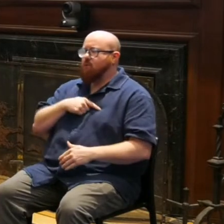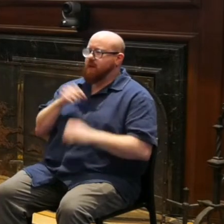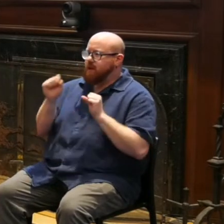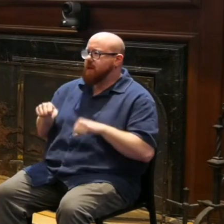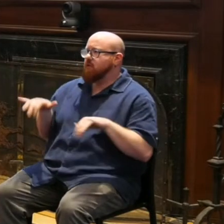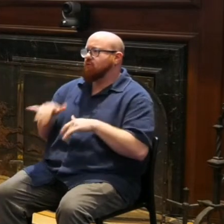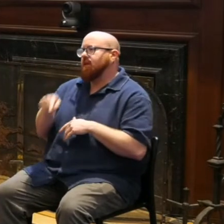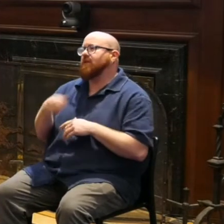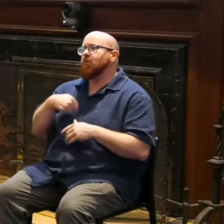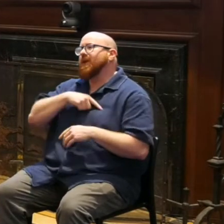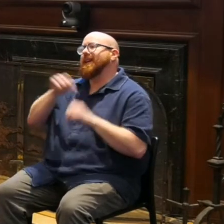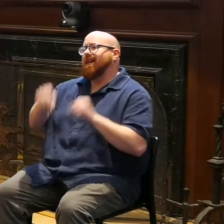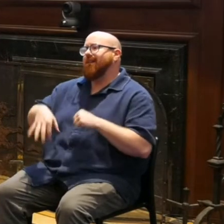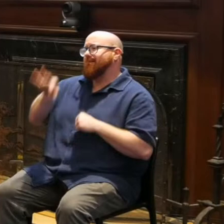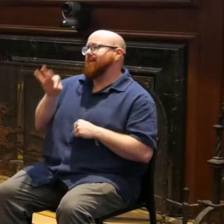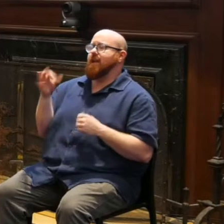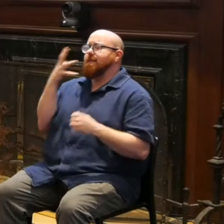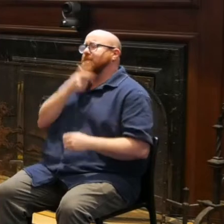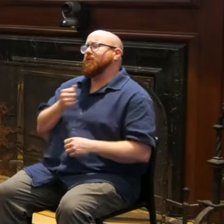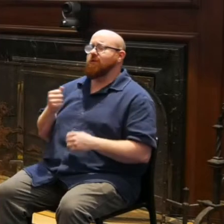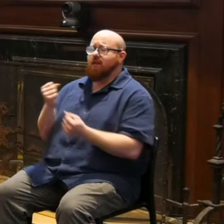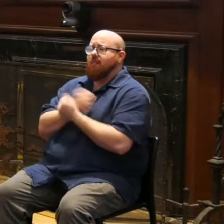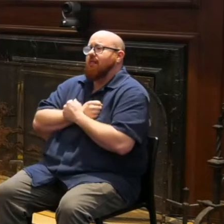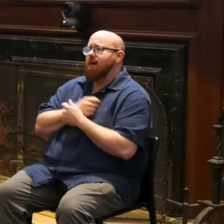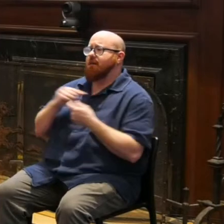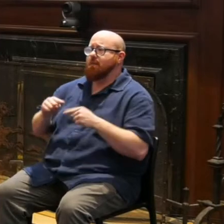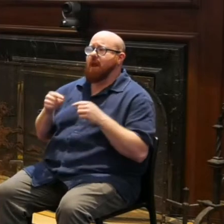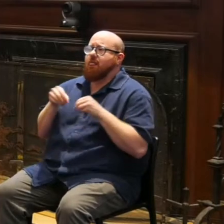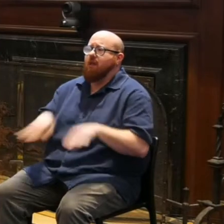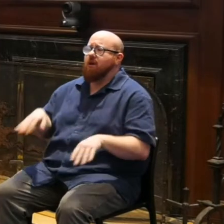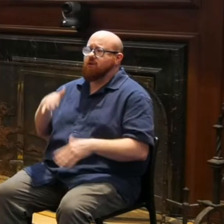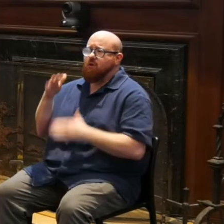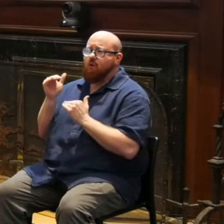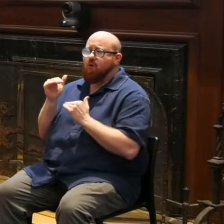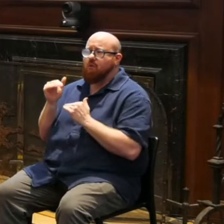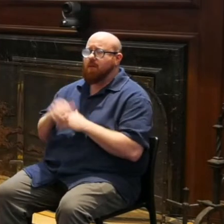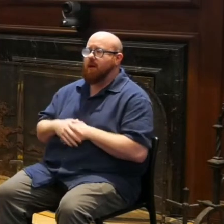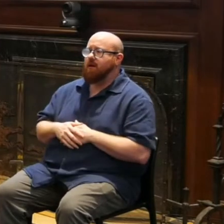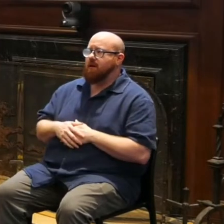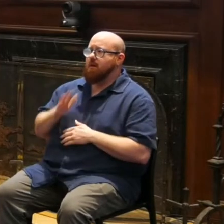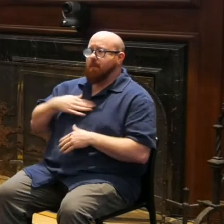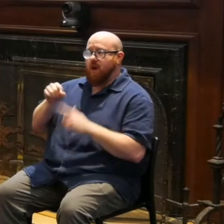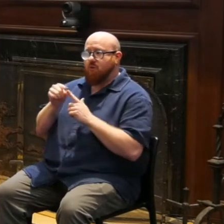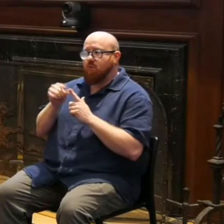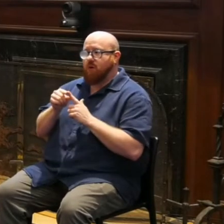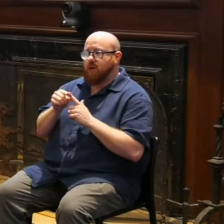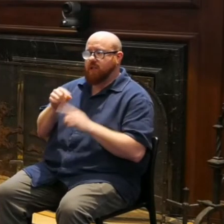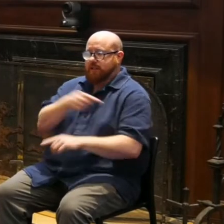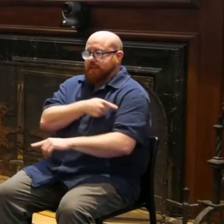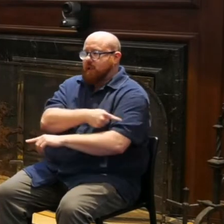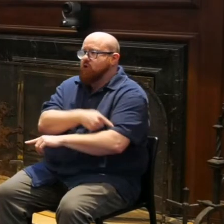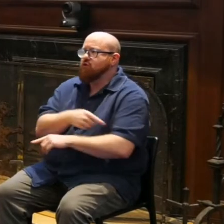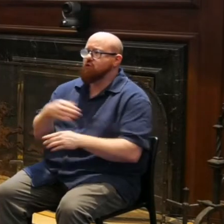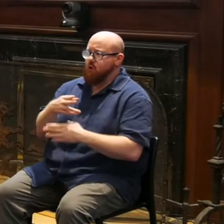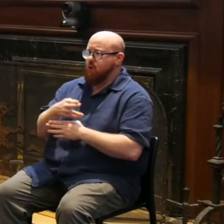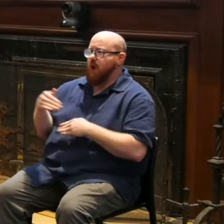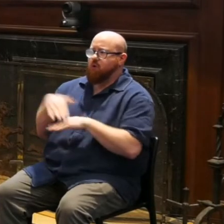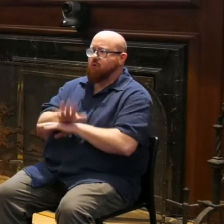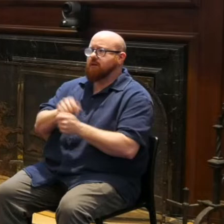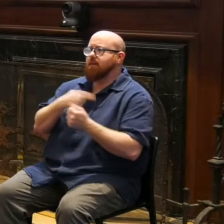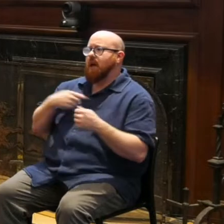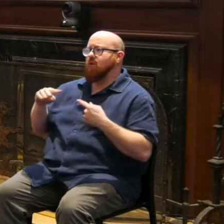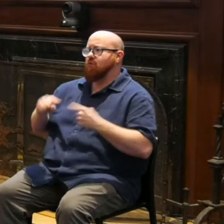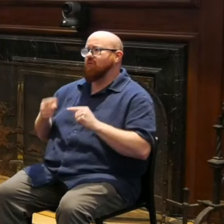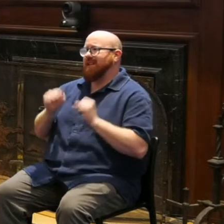beauty in love, pain, loss, and hope. Inscribed upon my skin, a testament so true, my words tattooed across my wounds can heal